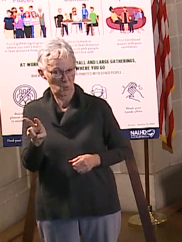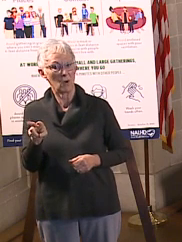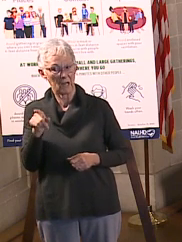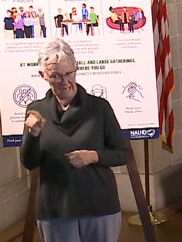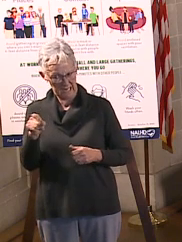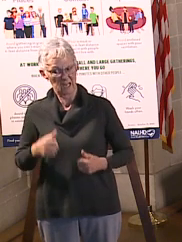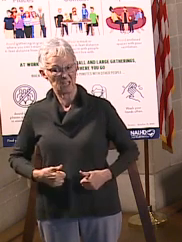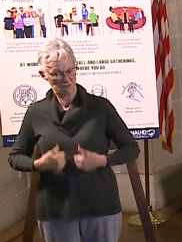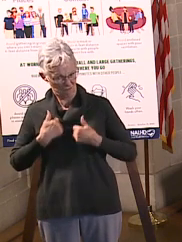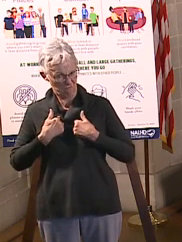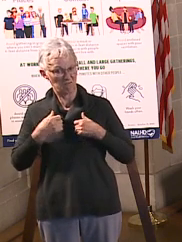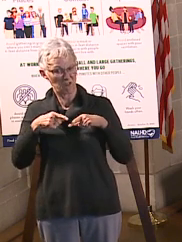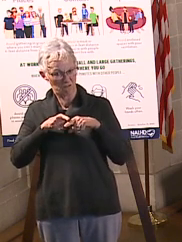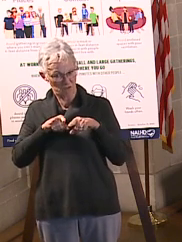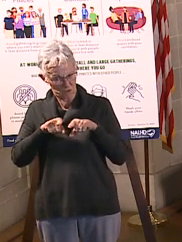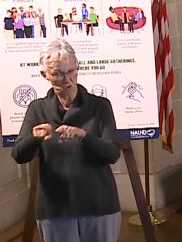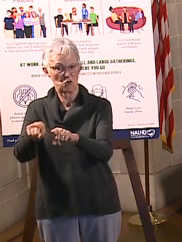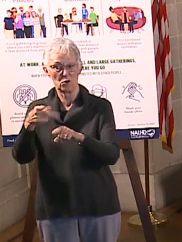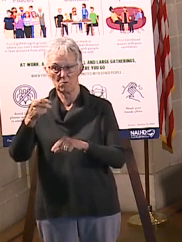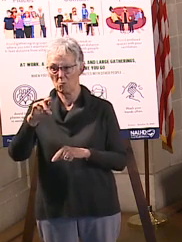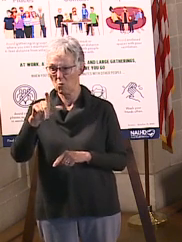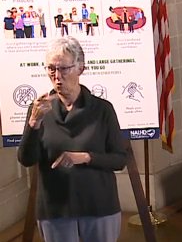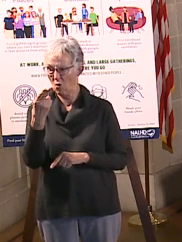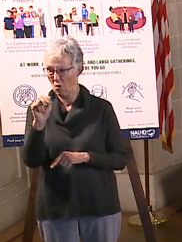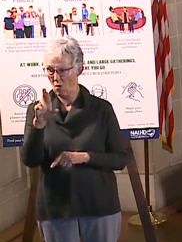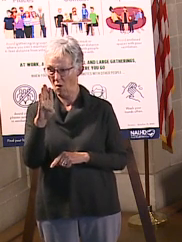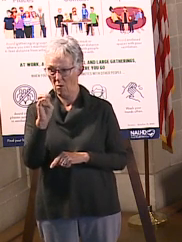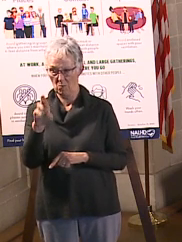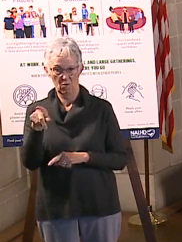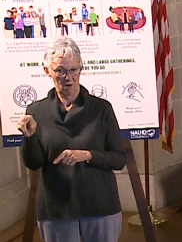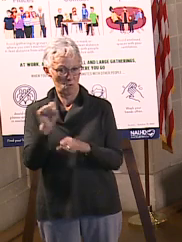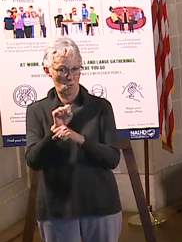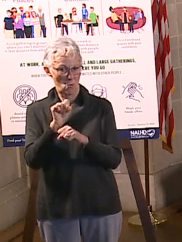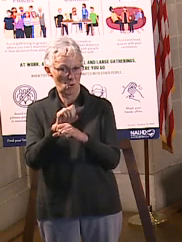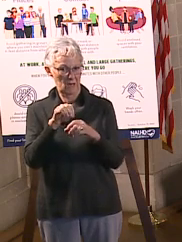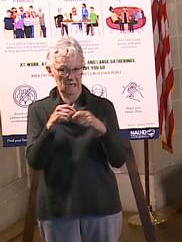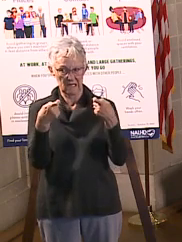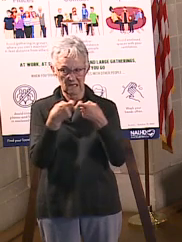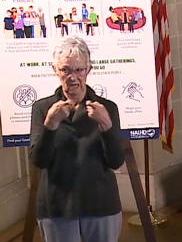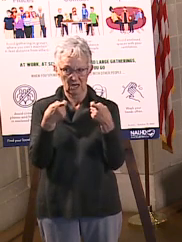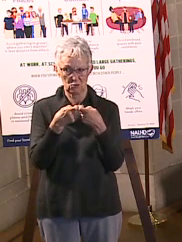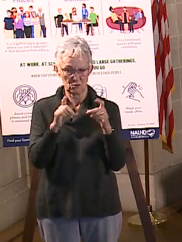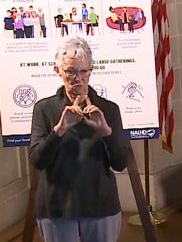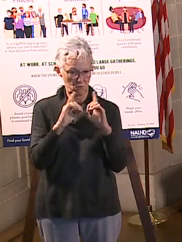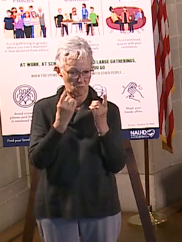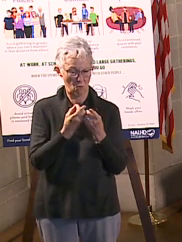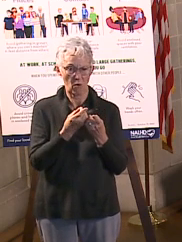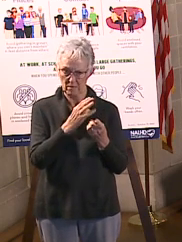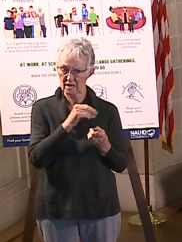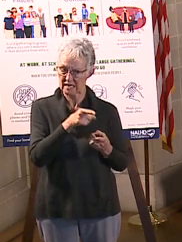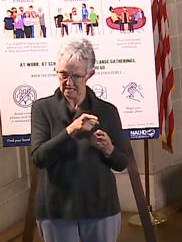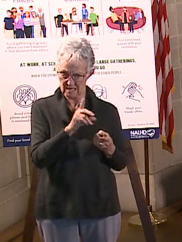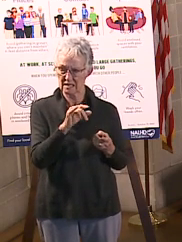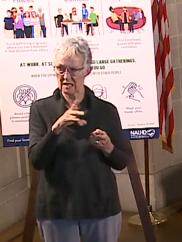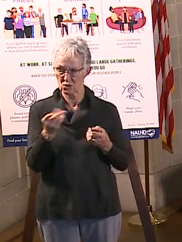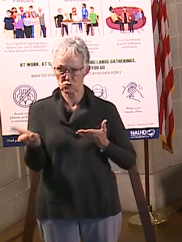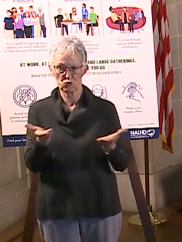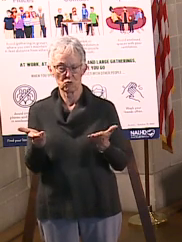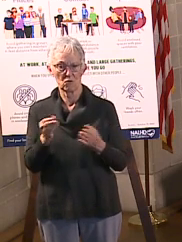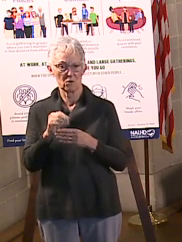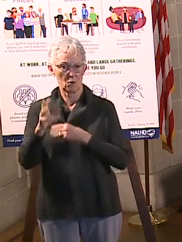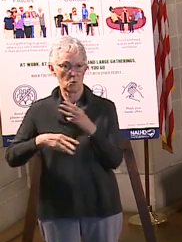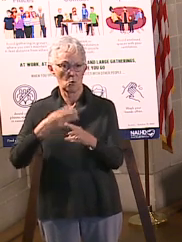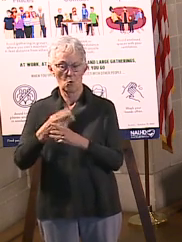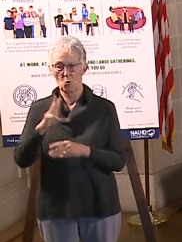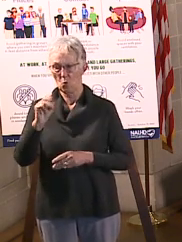USS Whitney and would go on to help fight in that war and continue to serve in World War II. As the governor pointed out, we